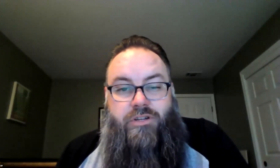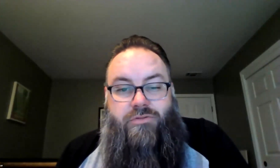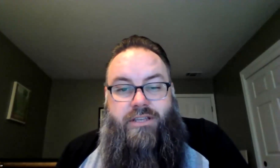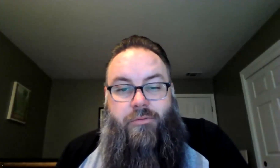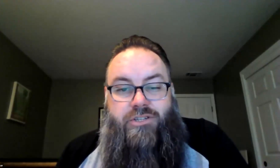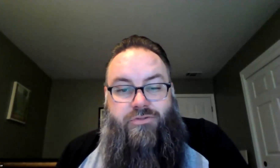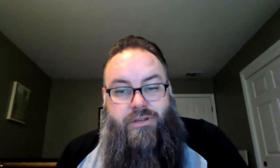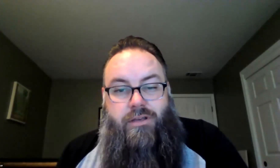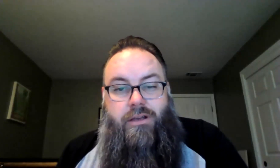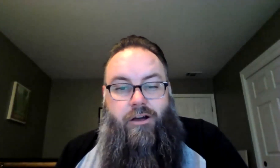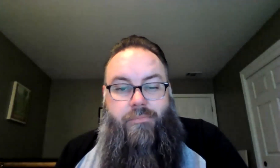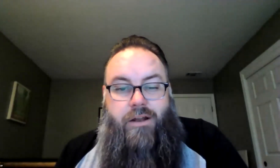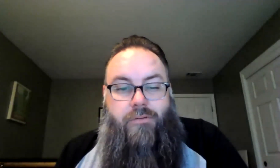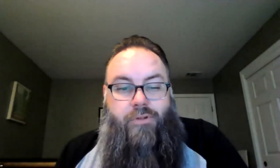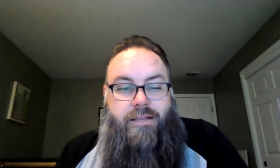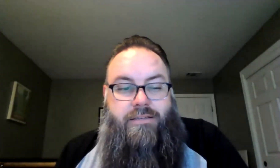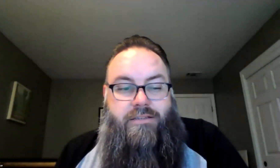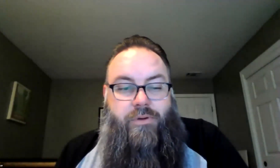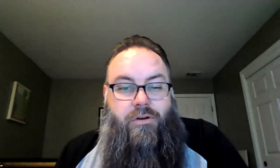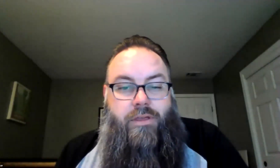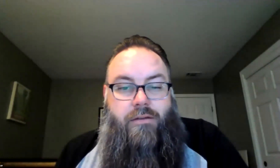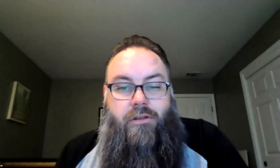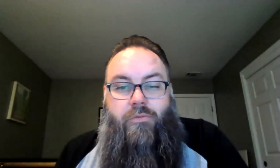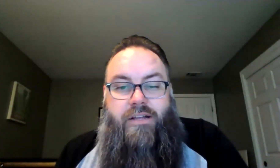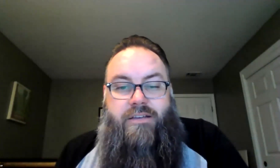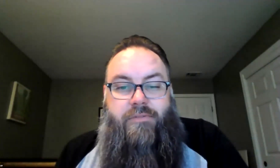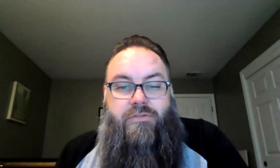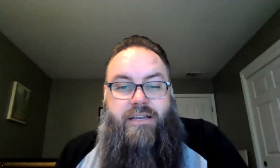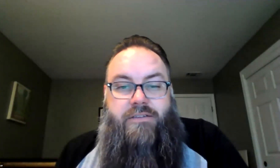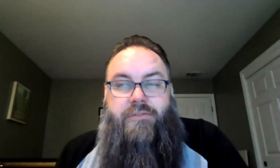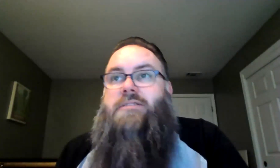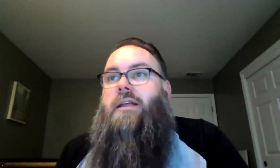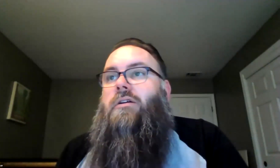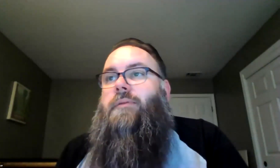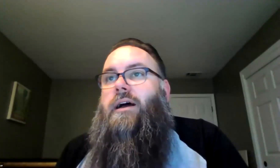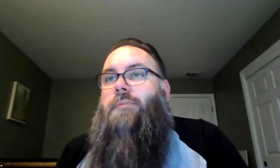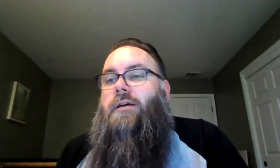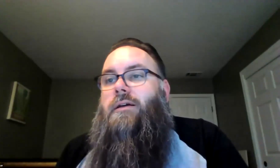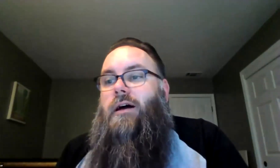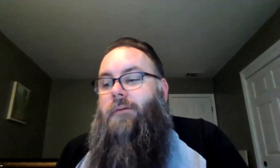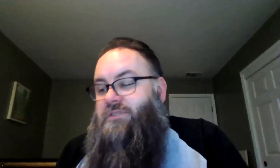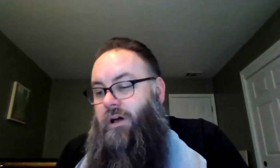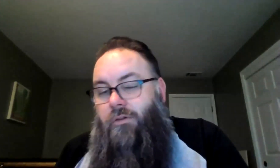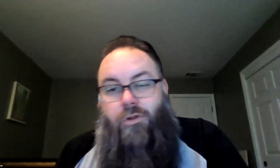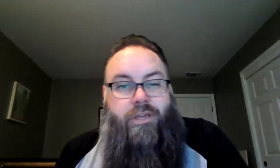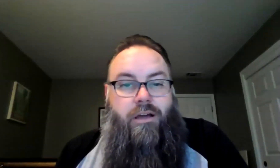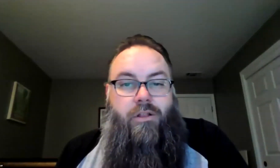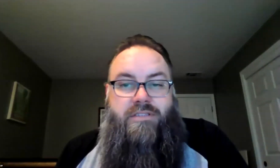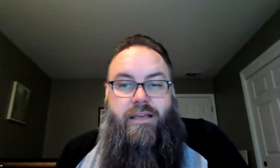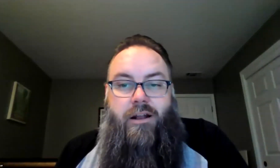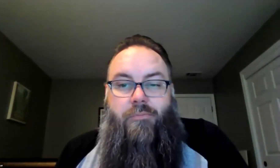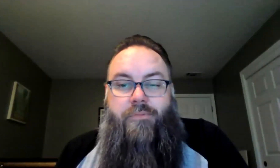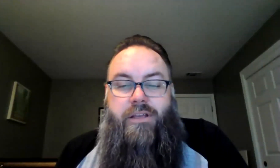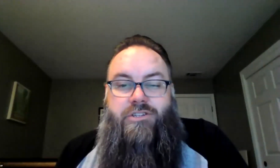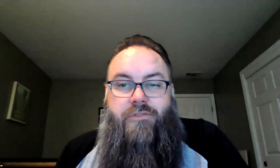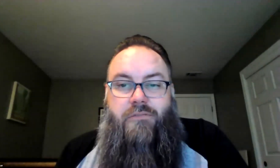of some regional center measures that are in place. So we know that, we've got some of those activities that are coming up as well. We're looking